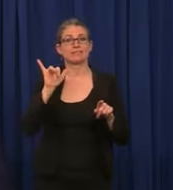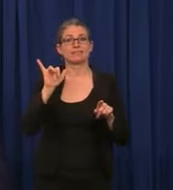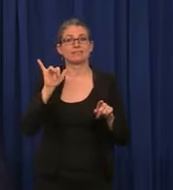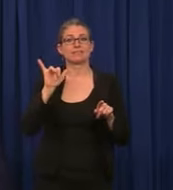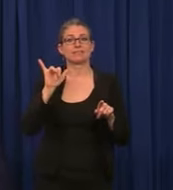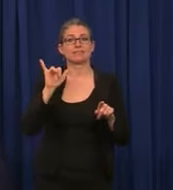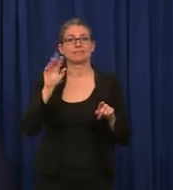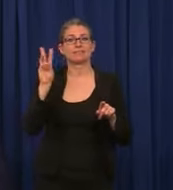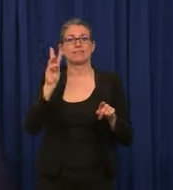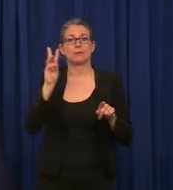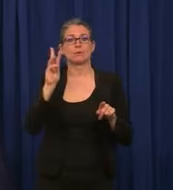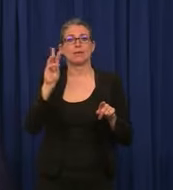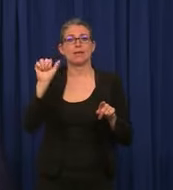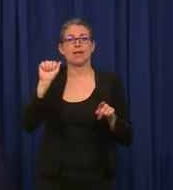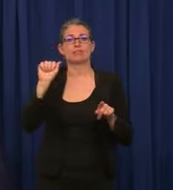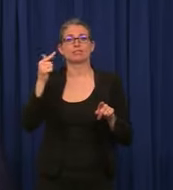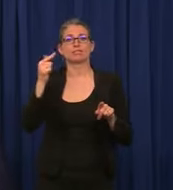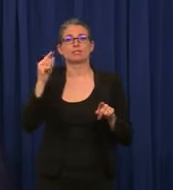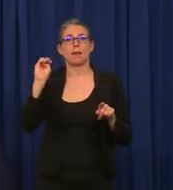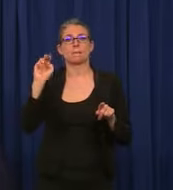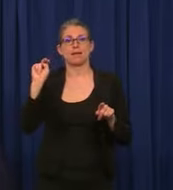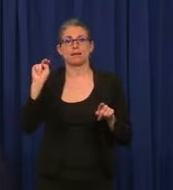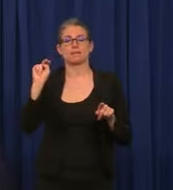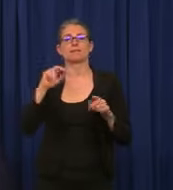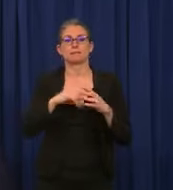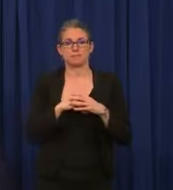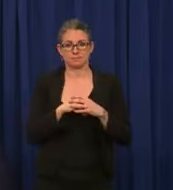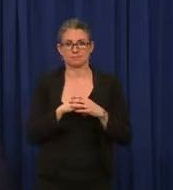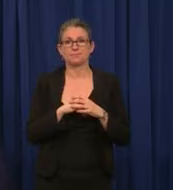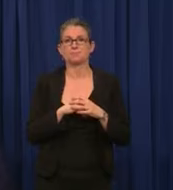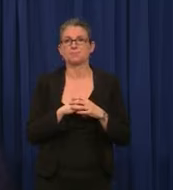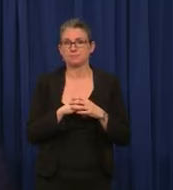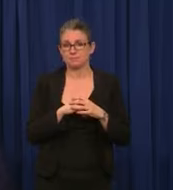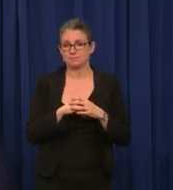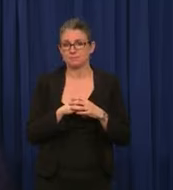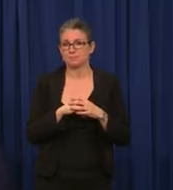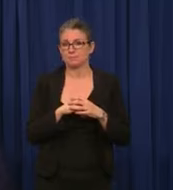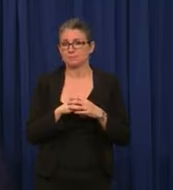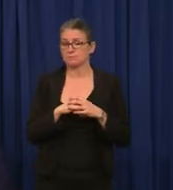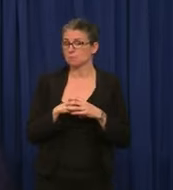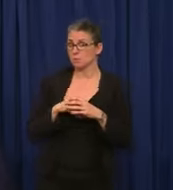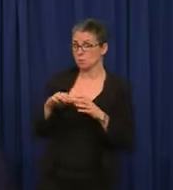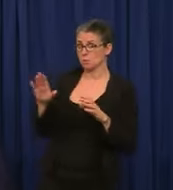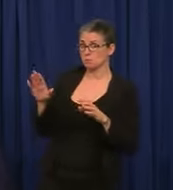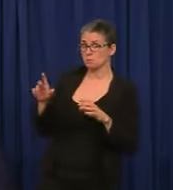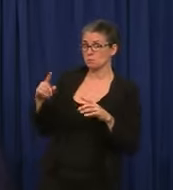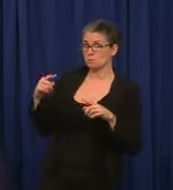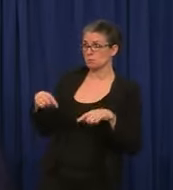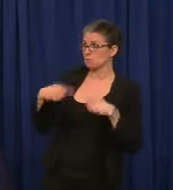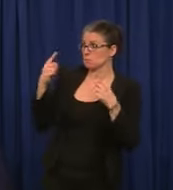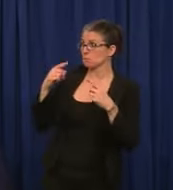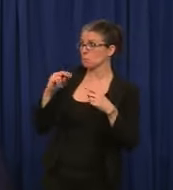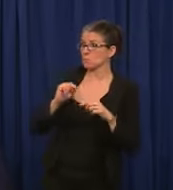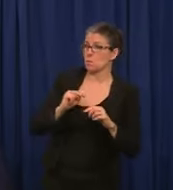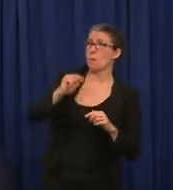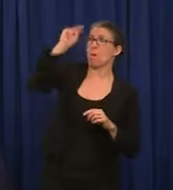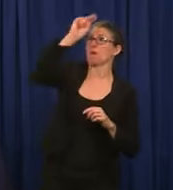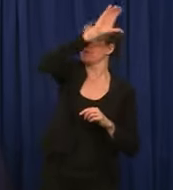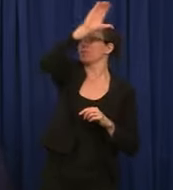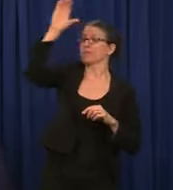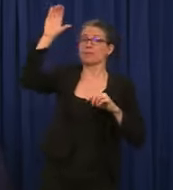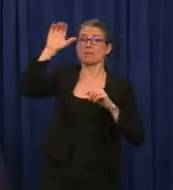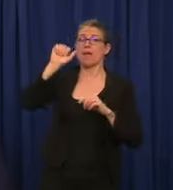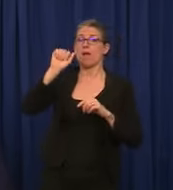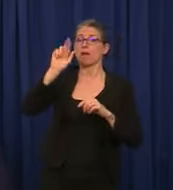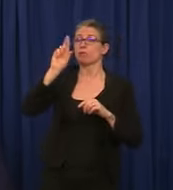Shah. So far there have not been any confirmed cases here in Aroostook County. Do you believe that's because there aren't any cases